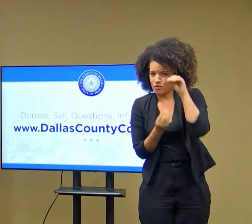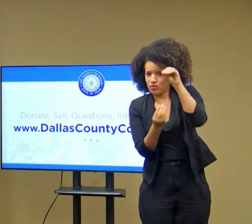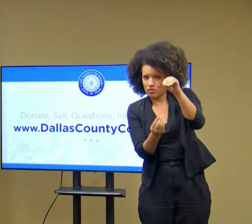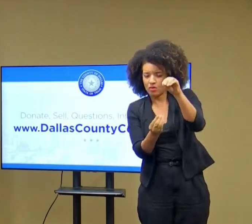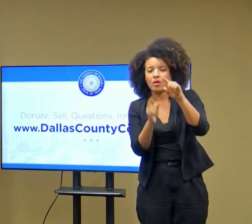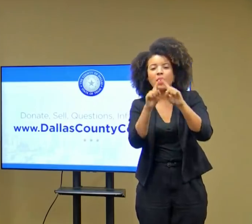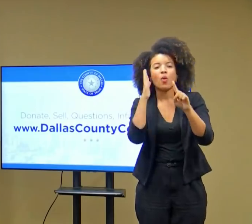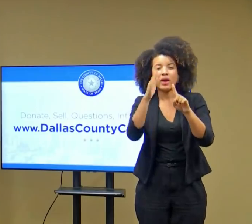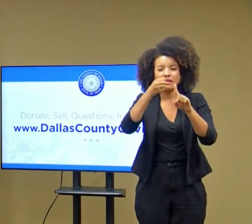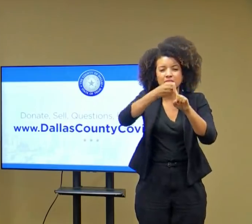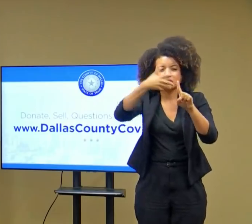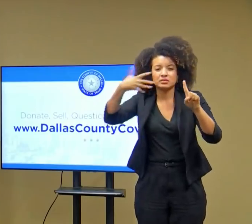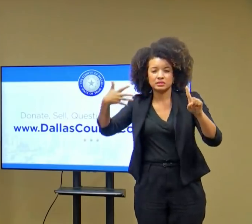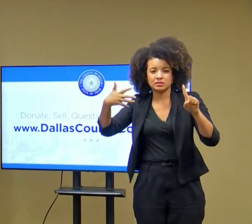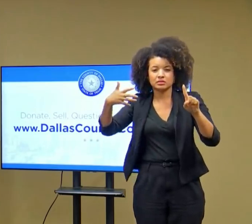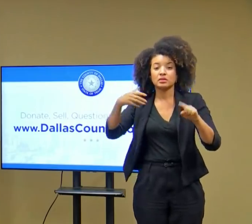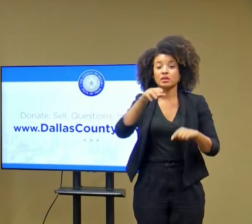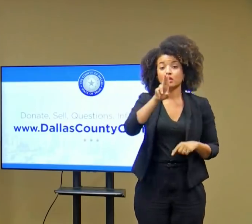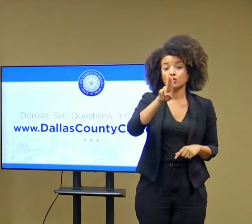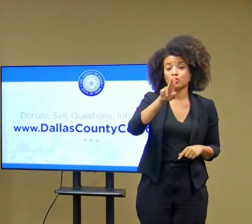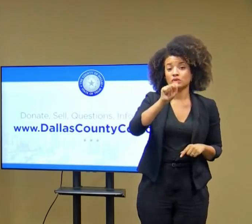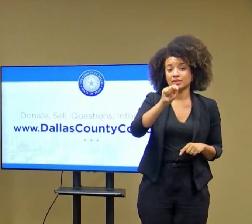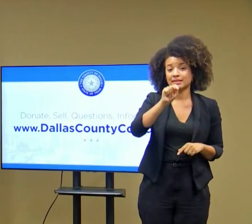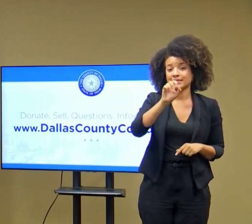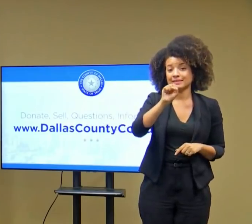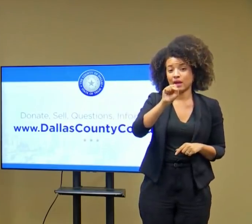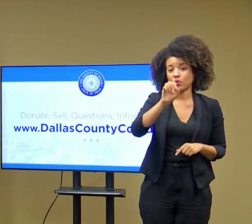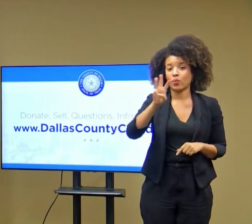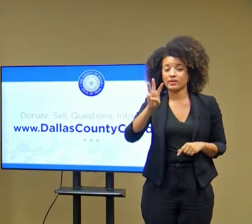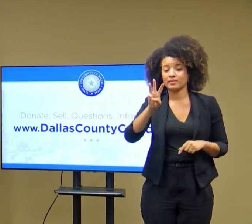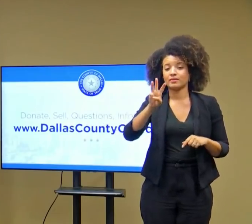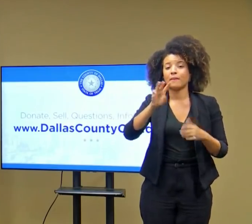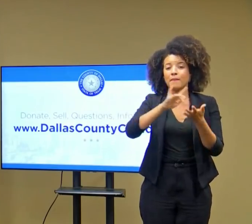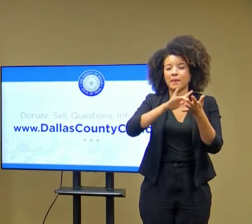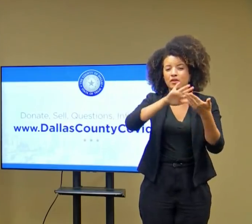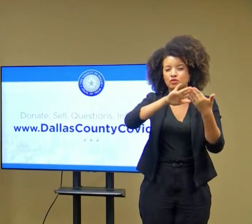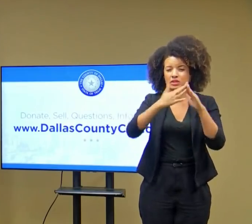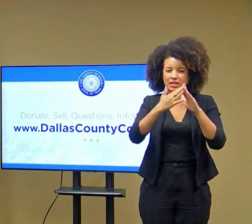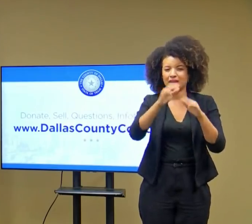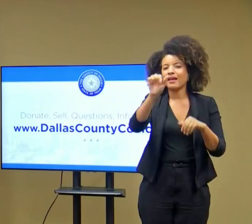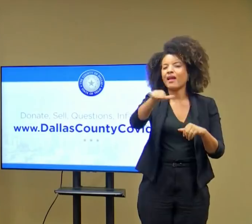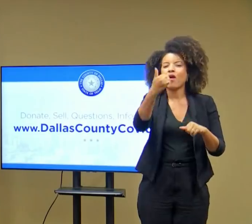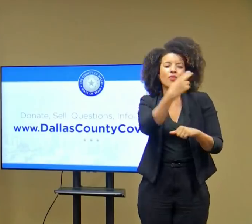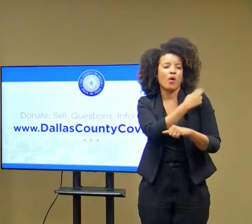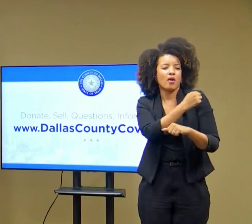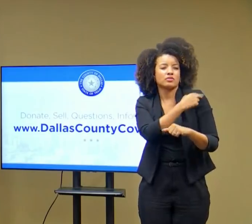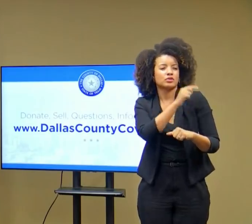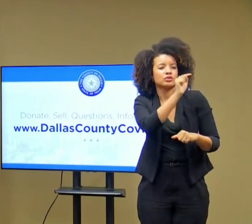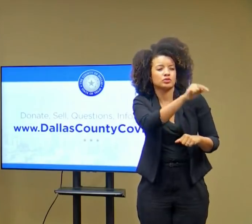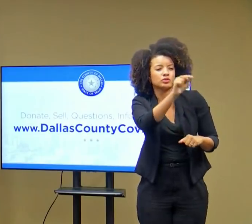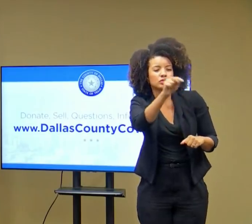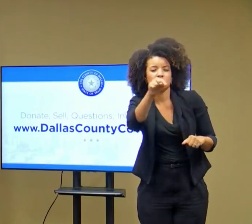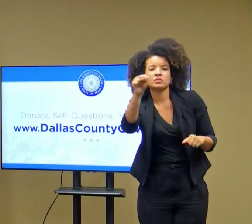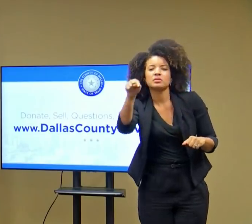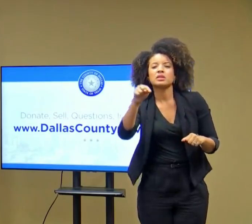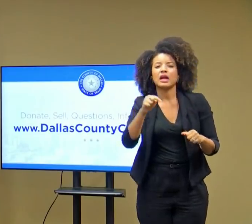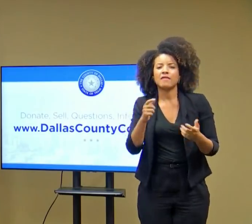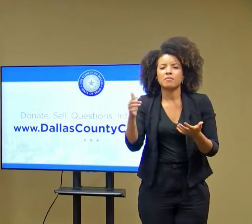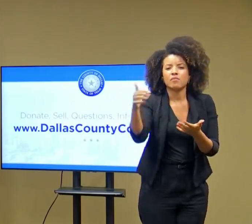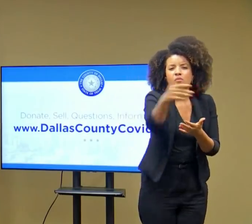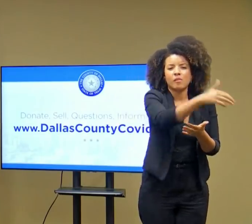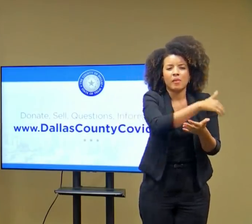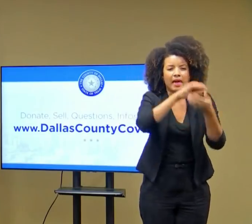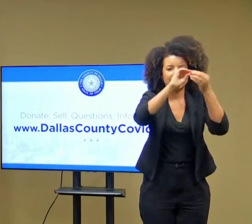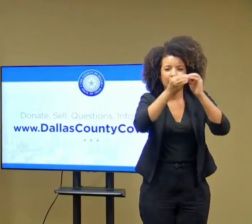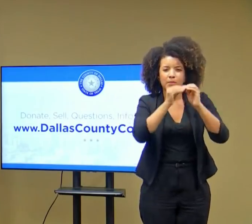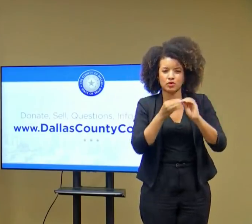information that UT Southwestern, Medical City, and the other hospitals have been compiling that gives us